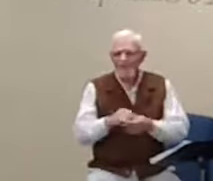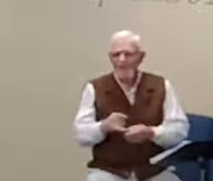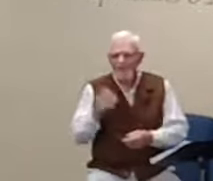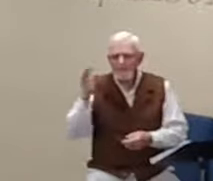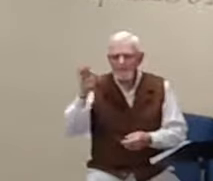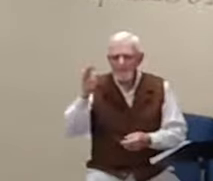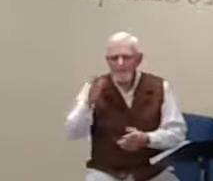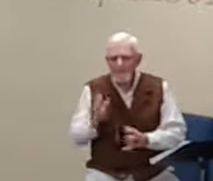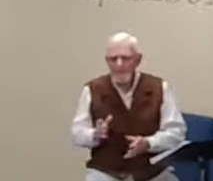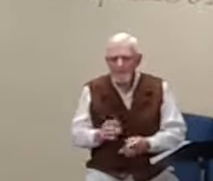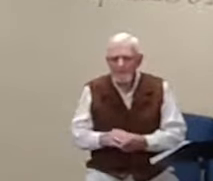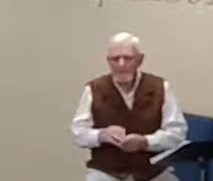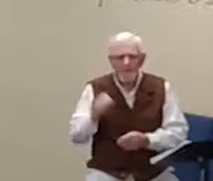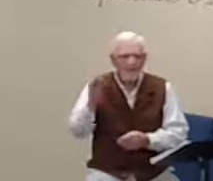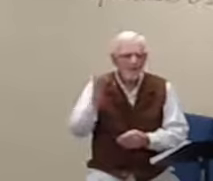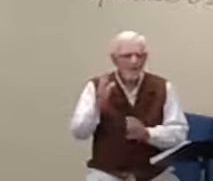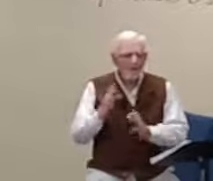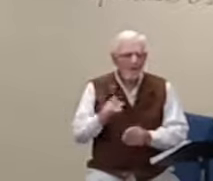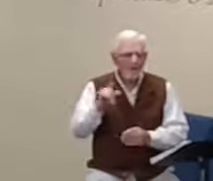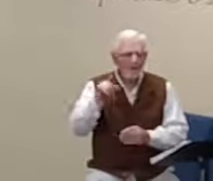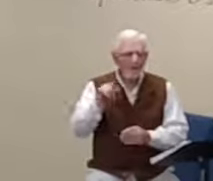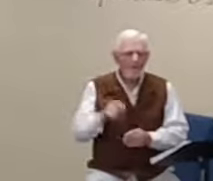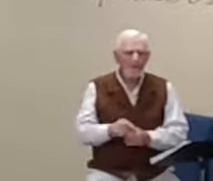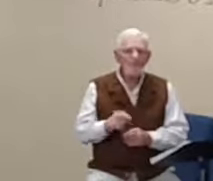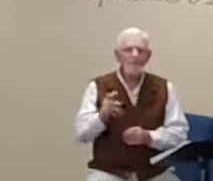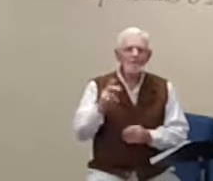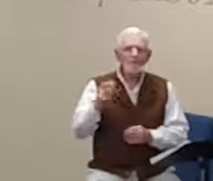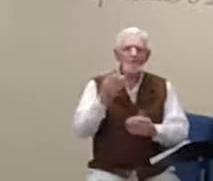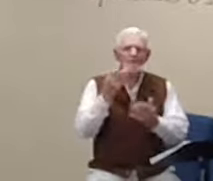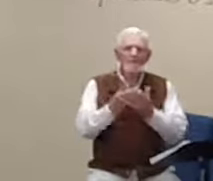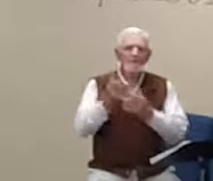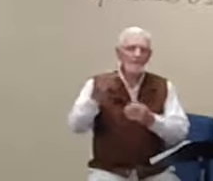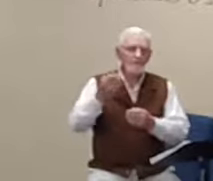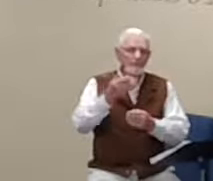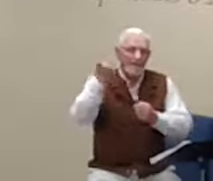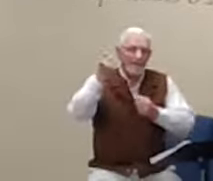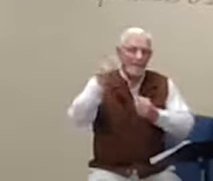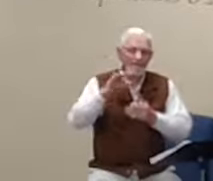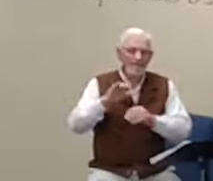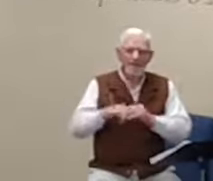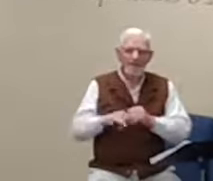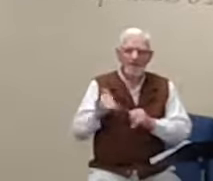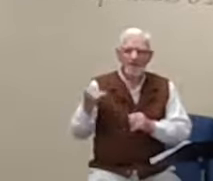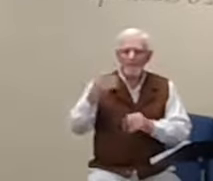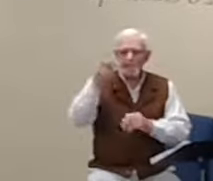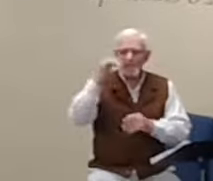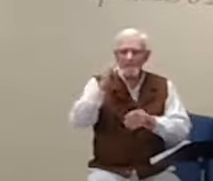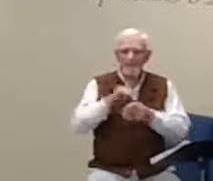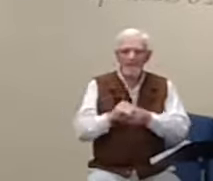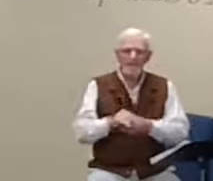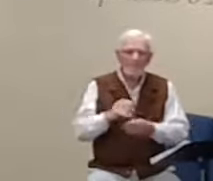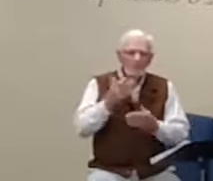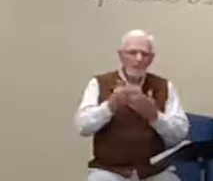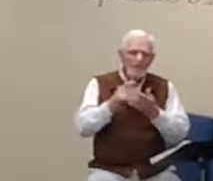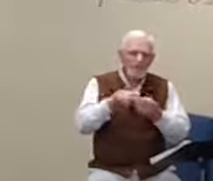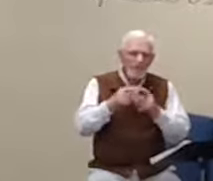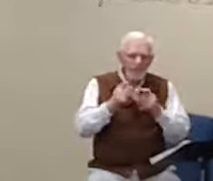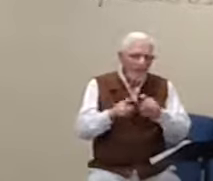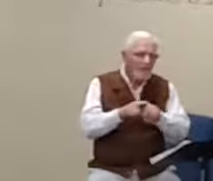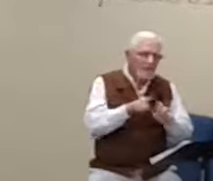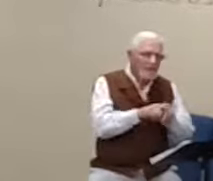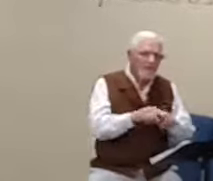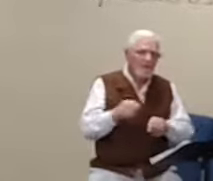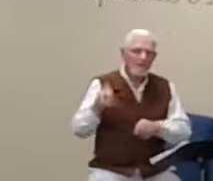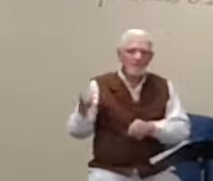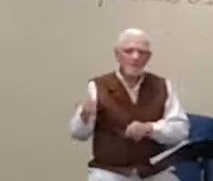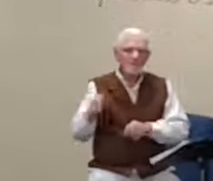preaching. Please pray for the preachers there as well. Those are some of the best preachers that I know, and I'm not just saying that because they are also my friends. But they're